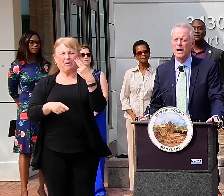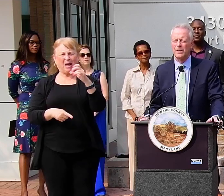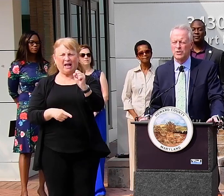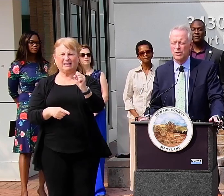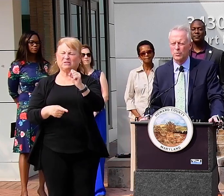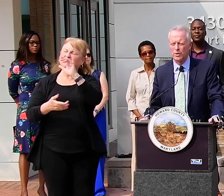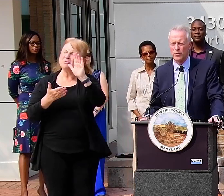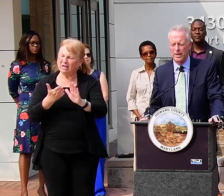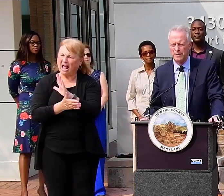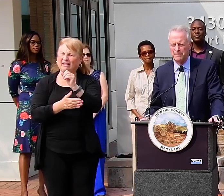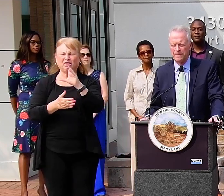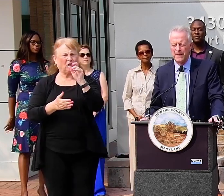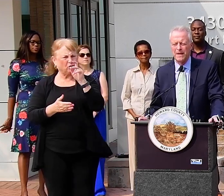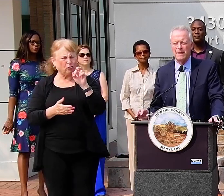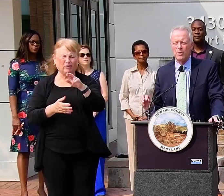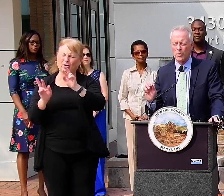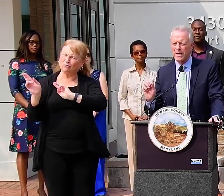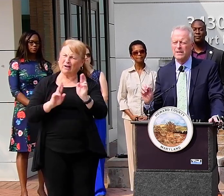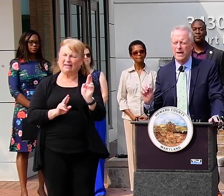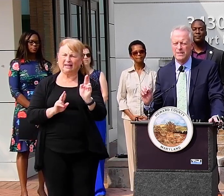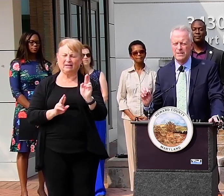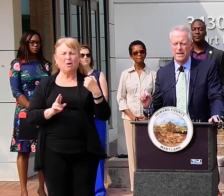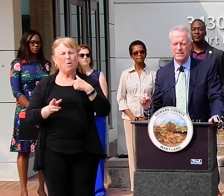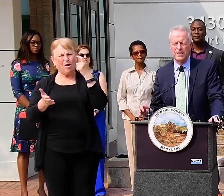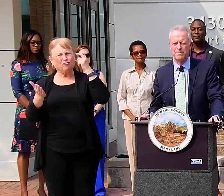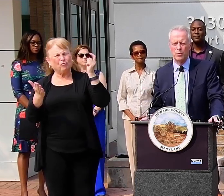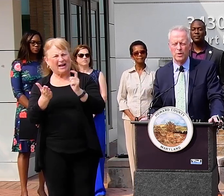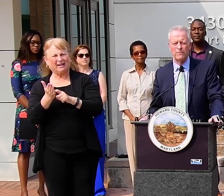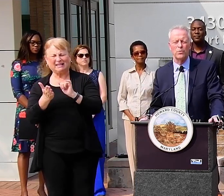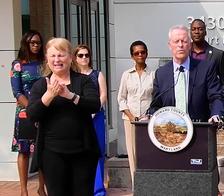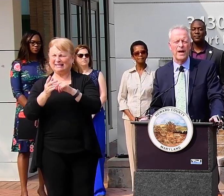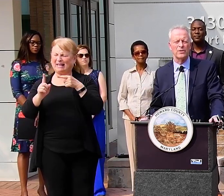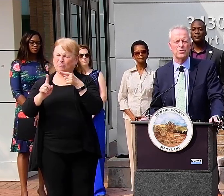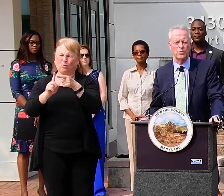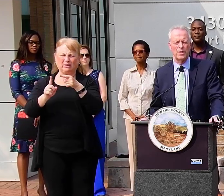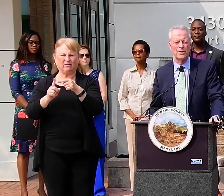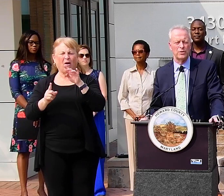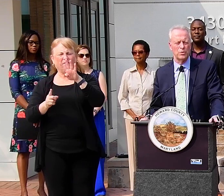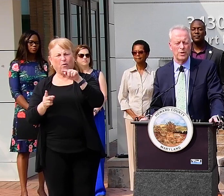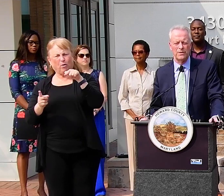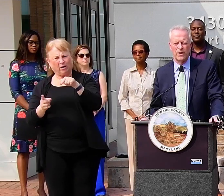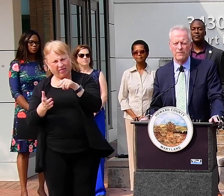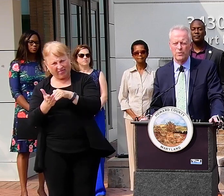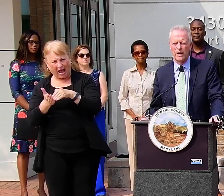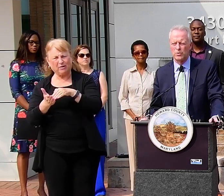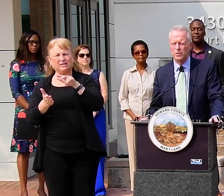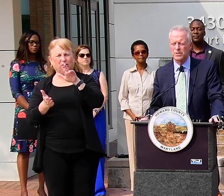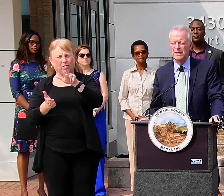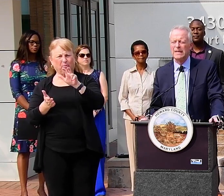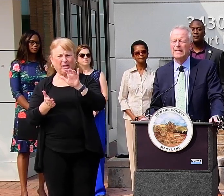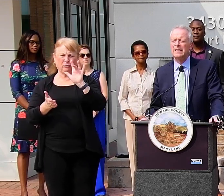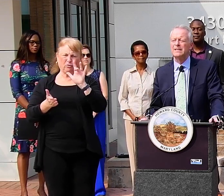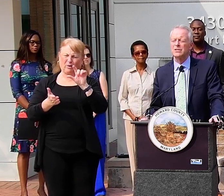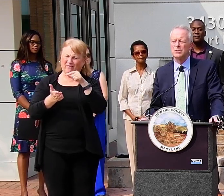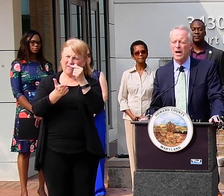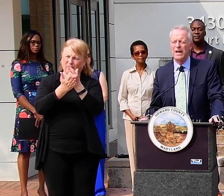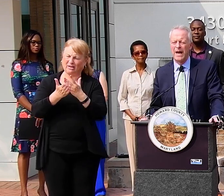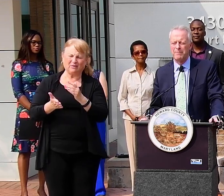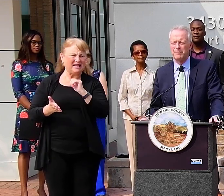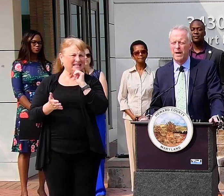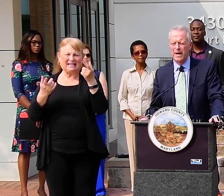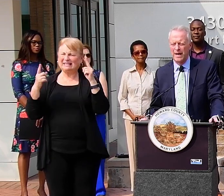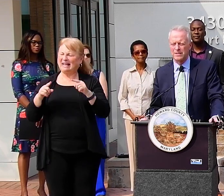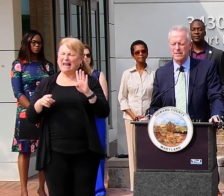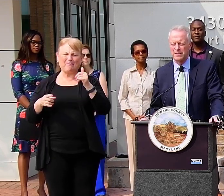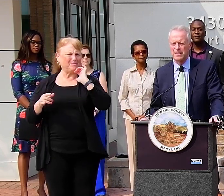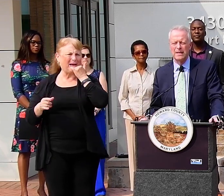school, college, and career ready. But recognizing that data point of 4,325 graduates, it does not